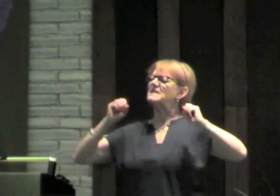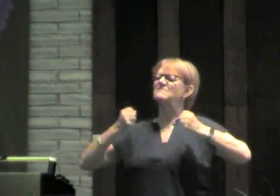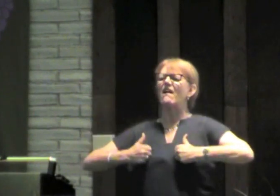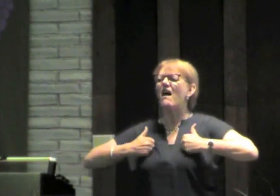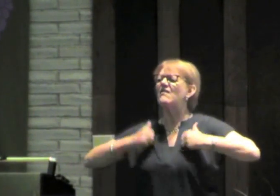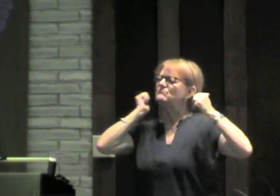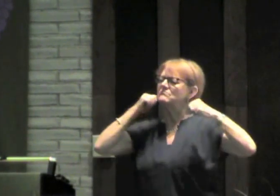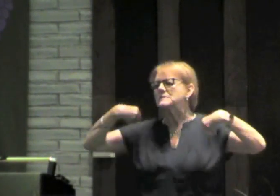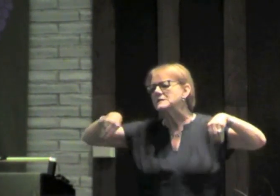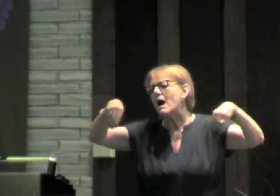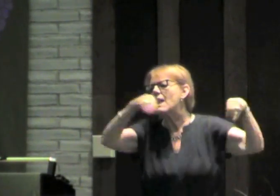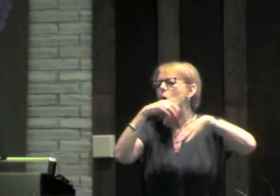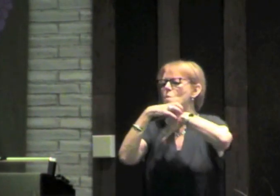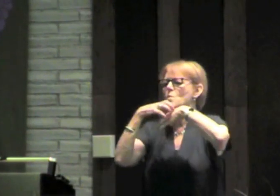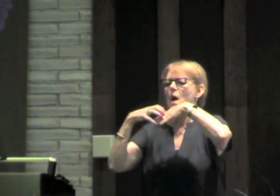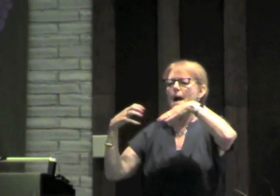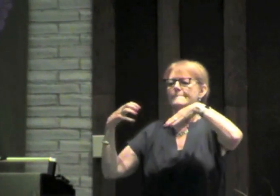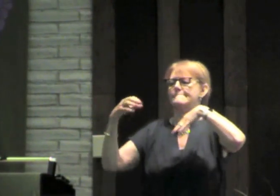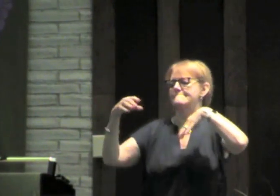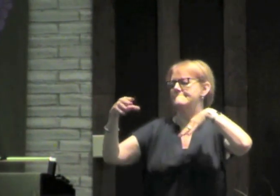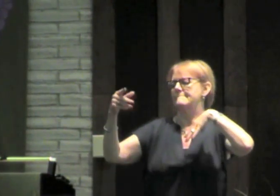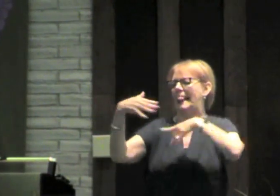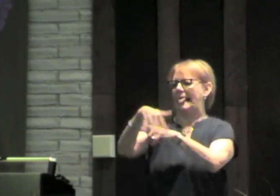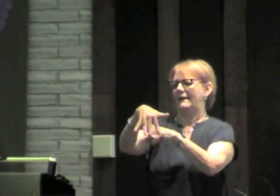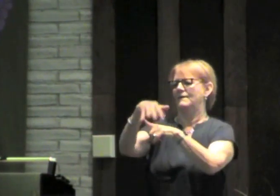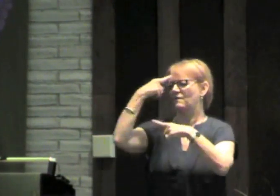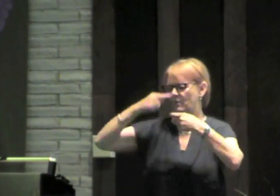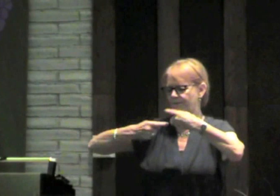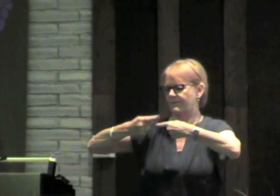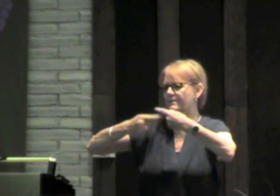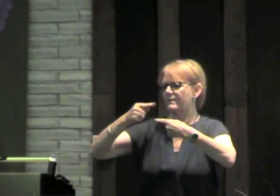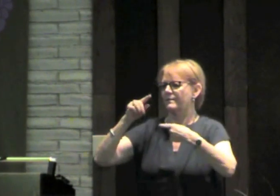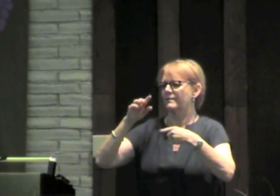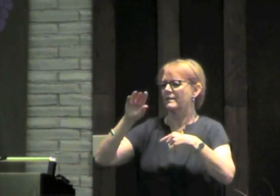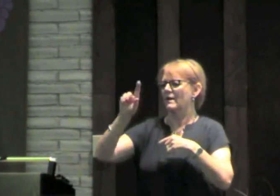And these are just the daily people. This is just their everyday lives. They sell grapes and lettuce to make